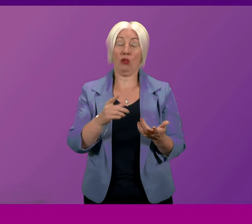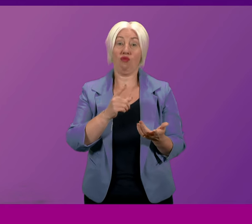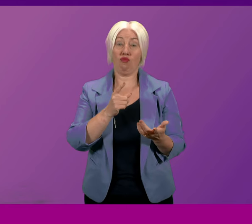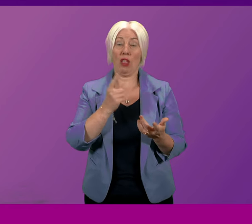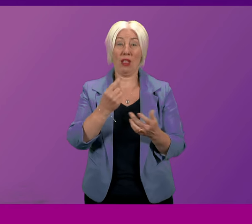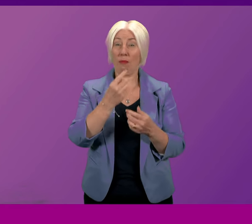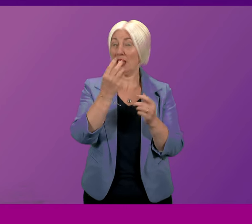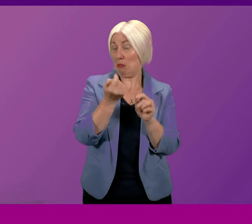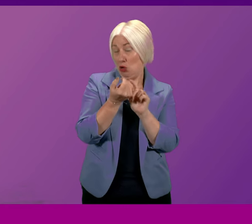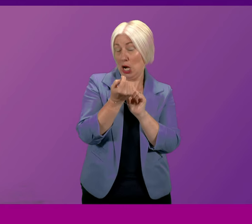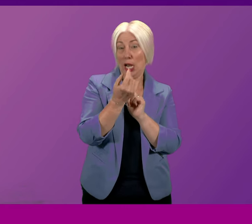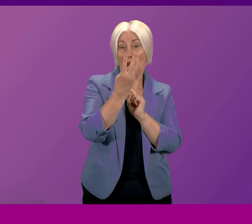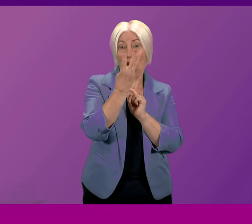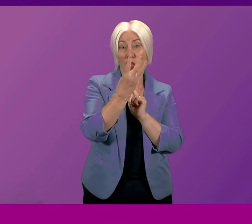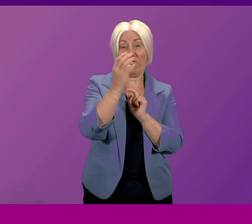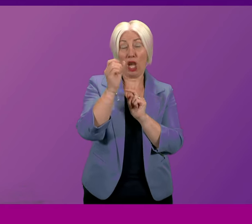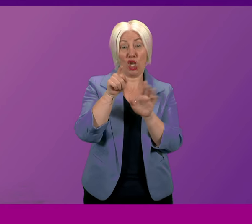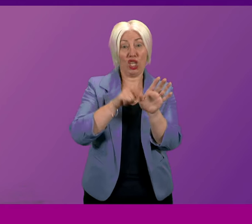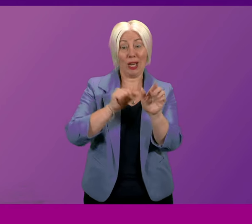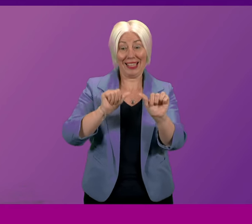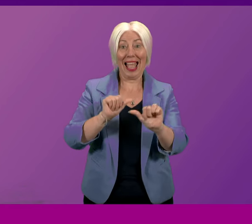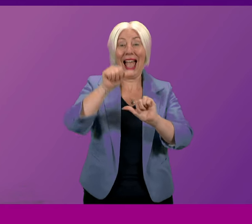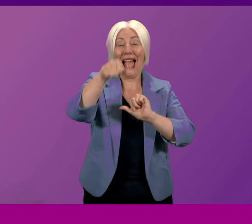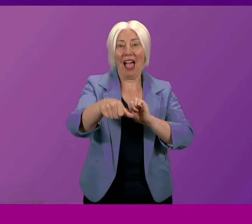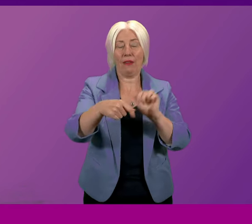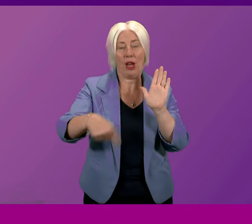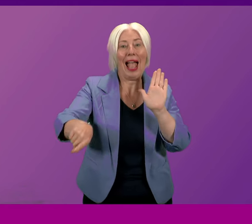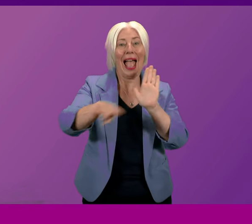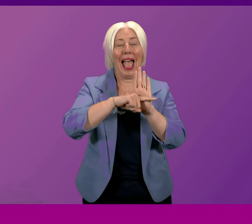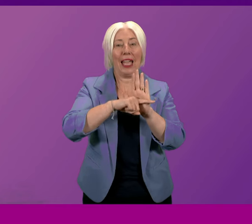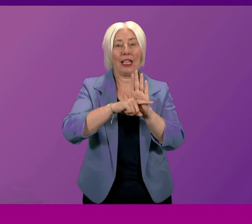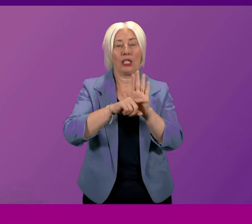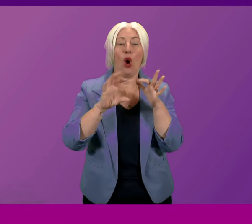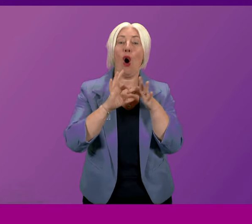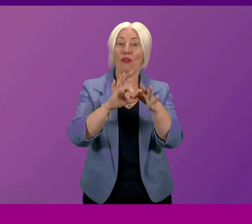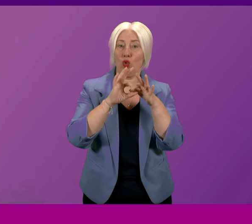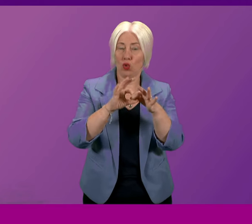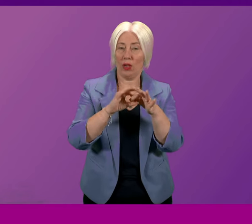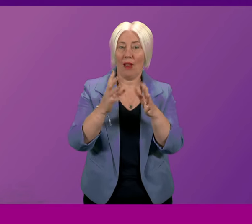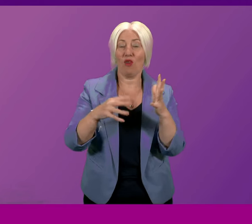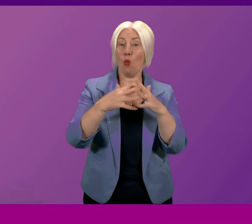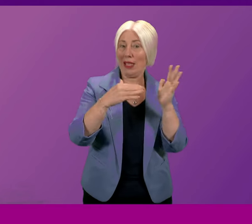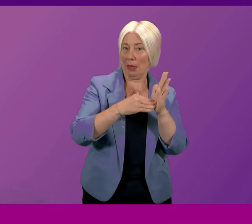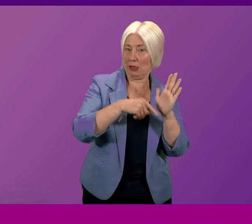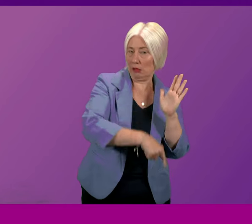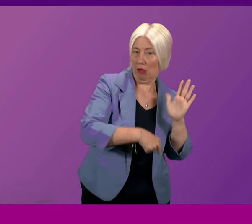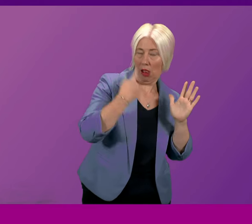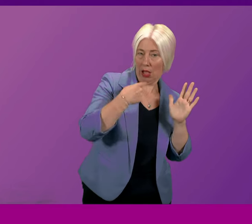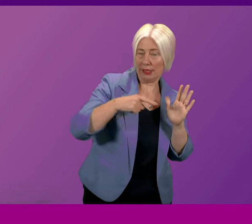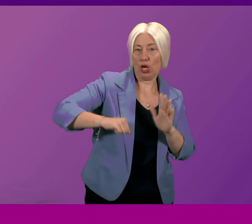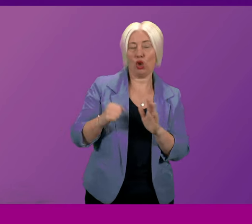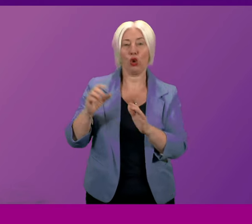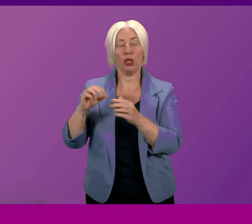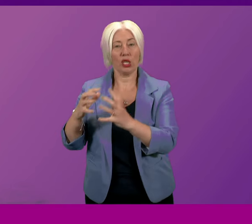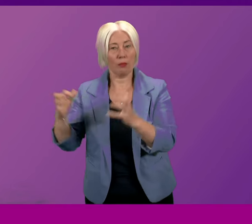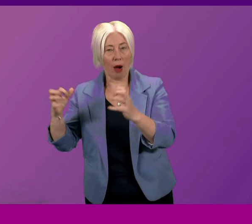almost 300 years after the Act of Union of the Westminster and Scottish Parliaments on the 1st